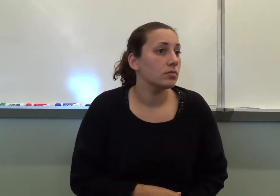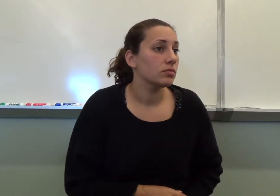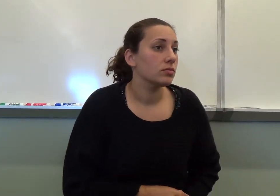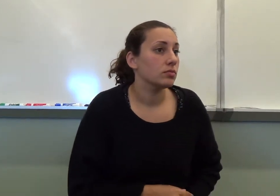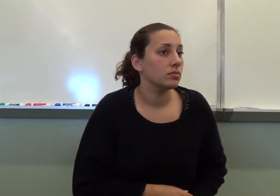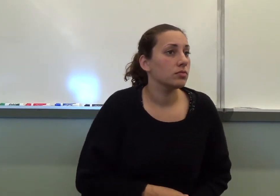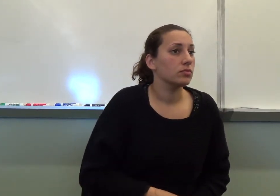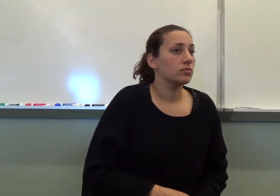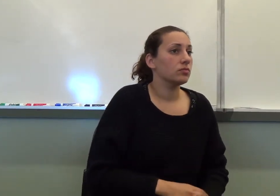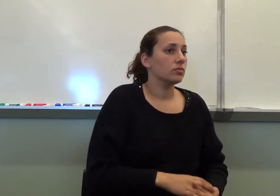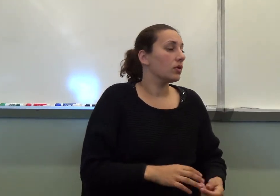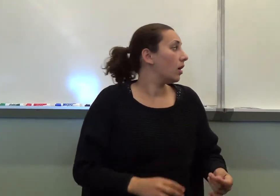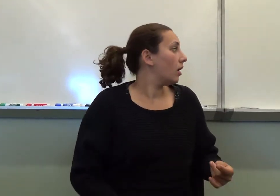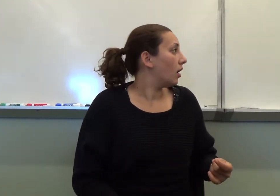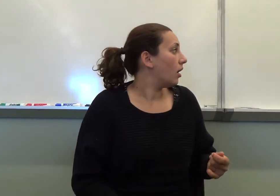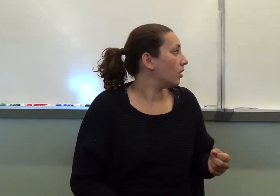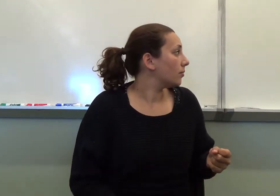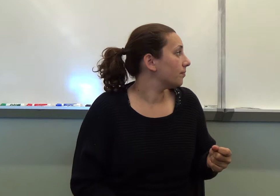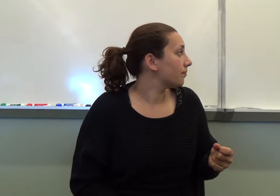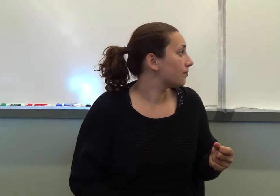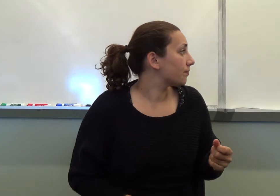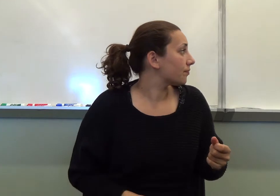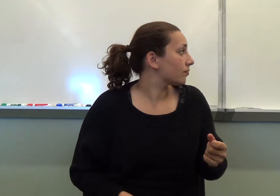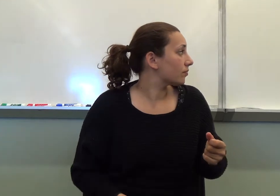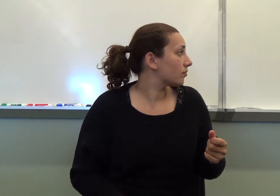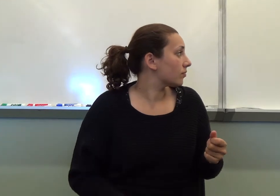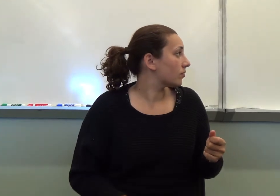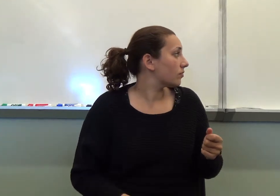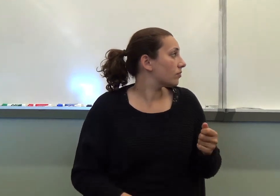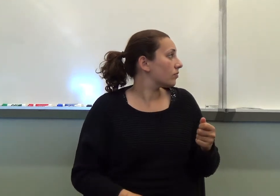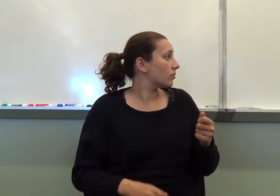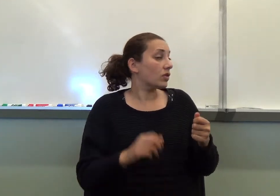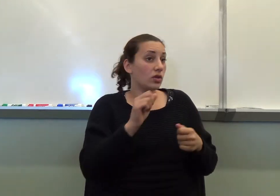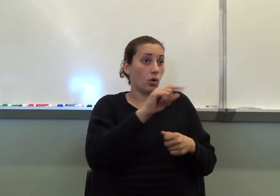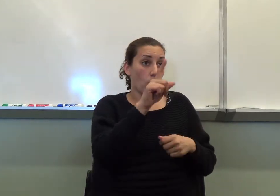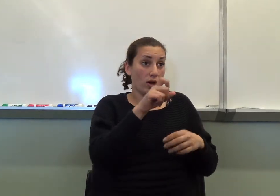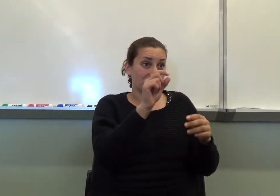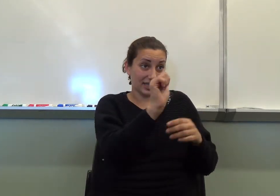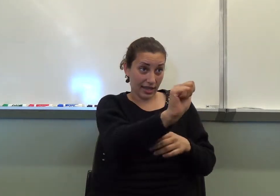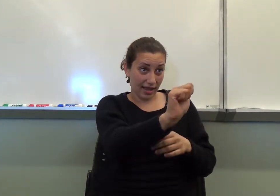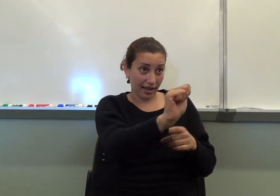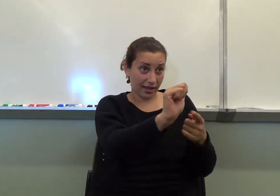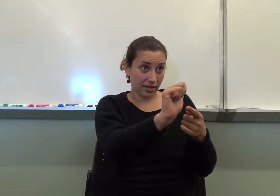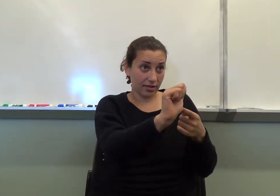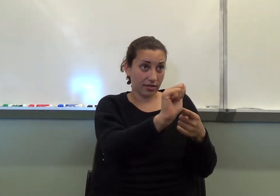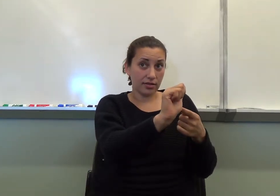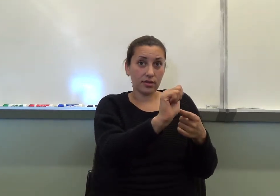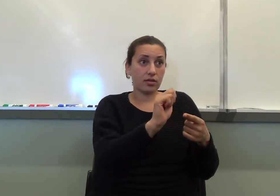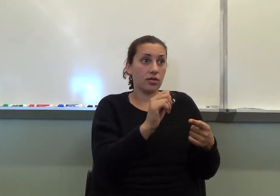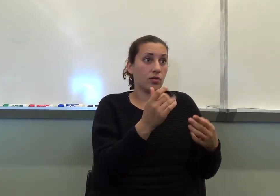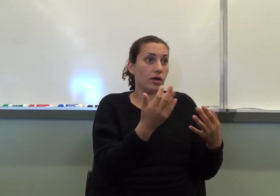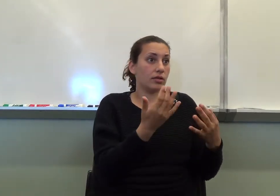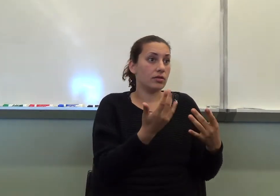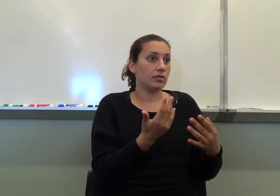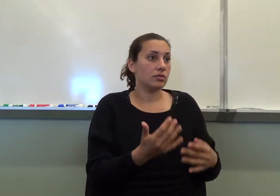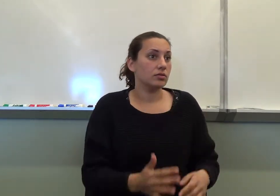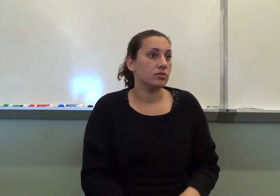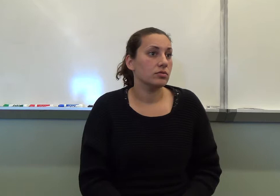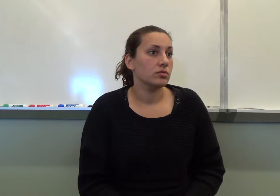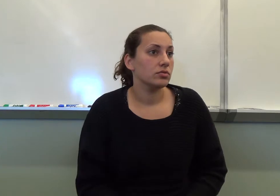So in other words, with a right triangle, all you need to know is one angle, and you automatically know the other. And then sometimes they do a little